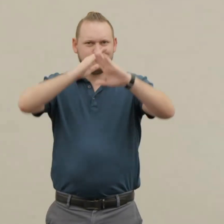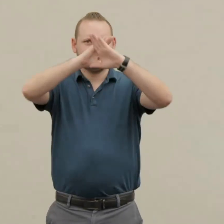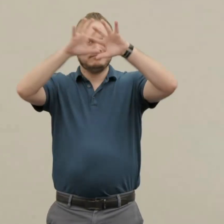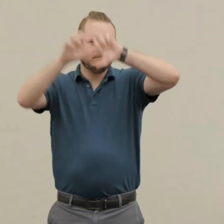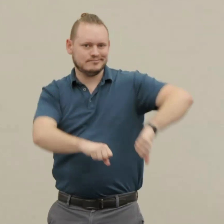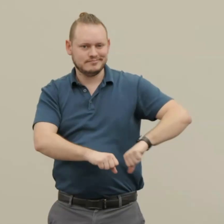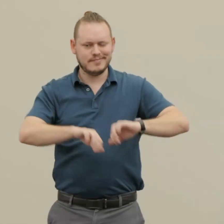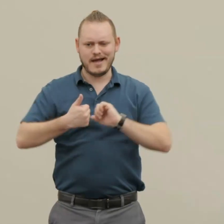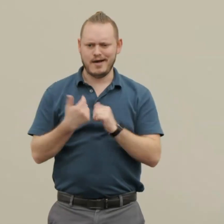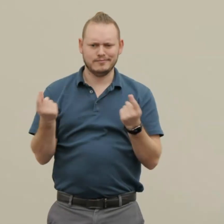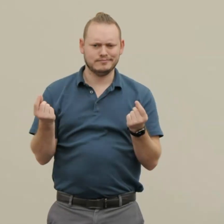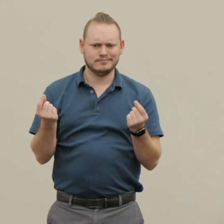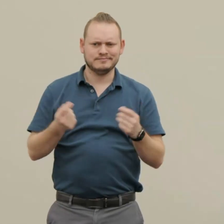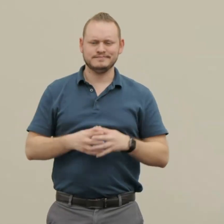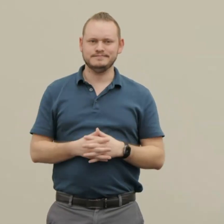down?